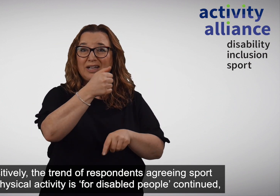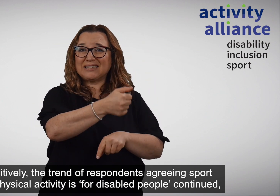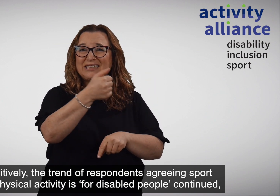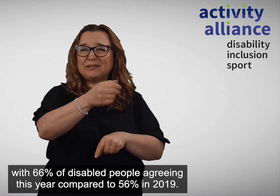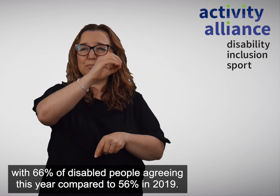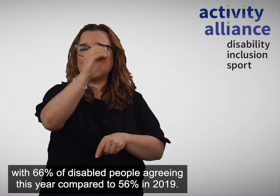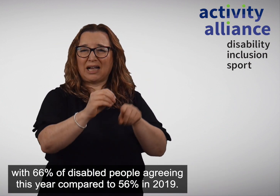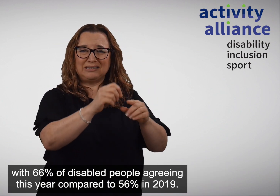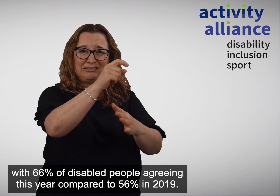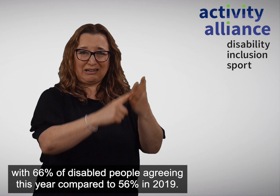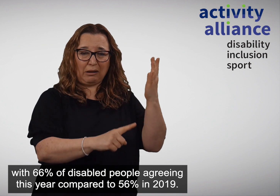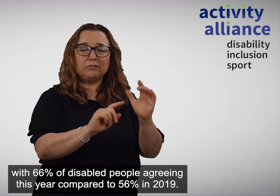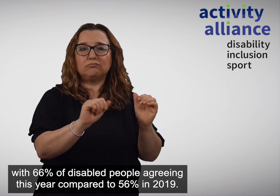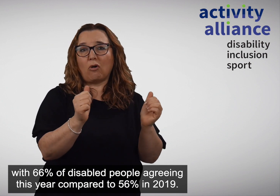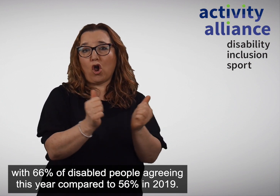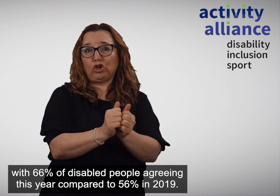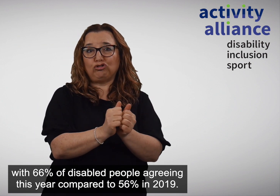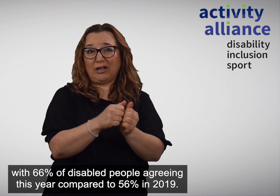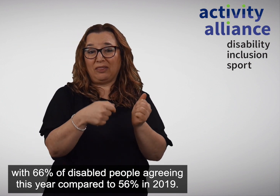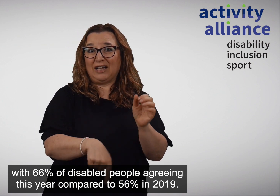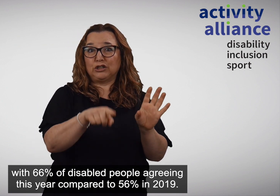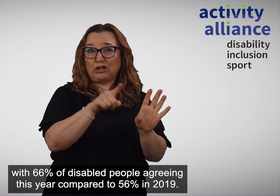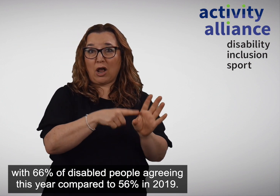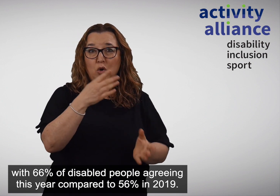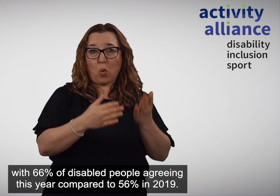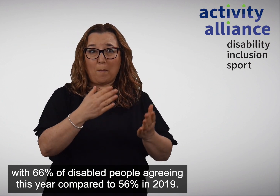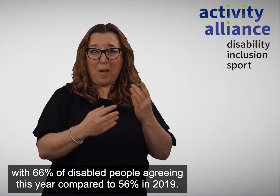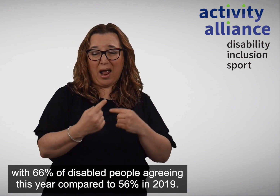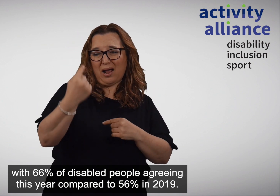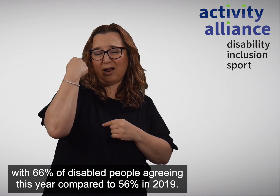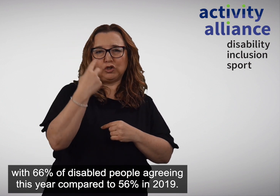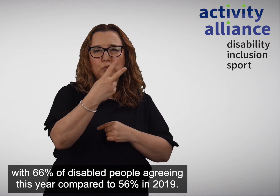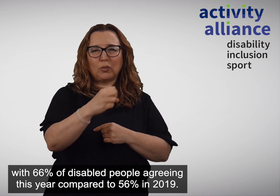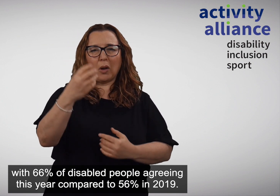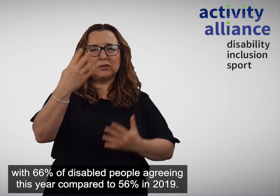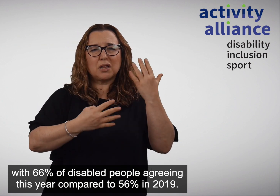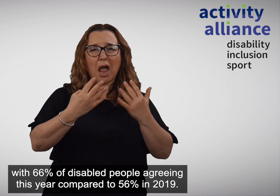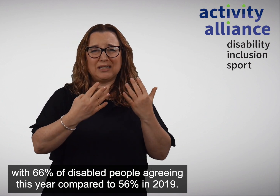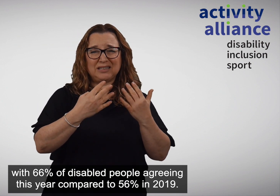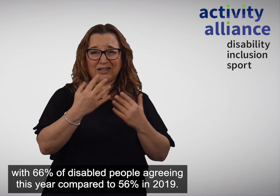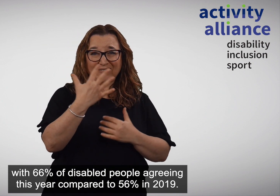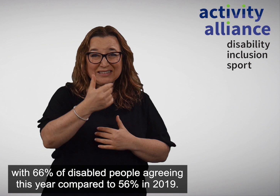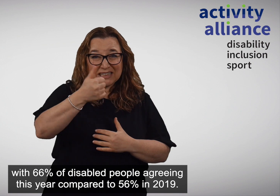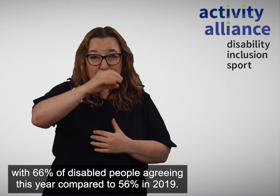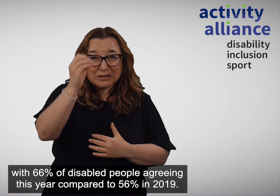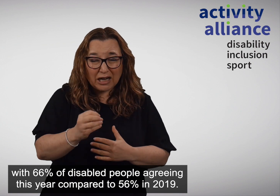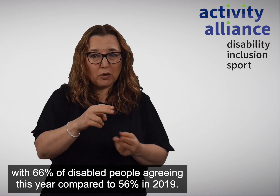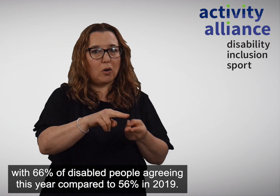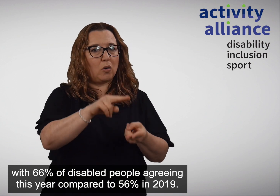with 66% of disabled people agreeing this year compared to 56% in